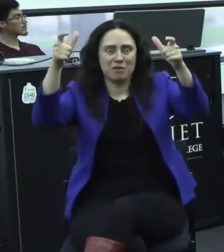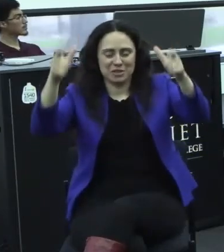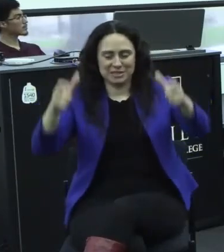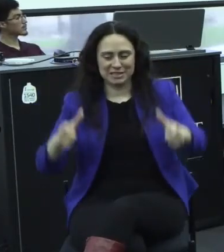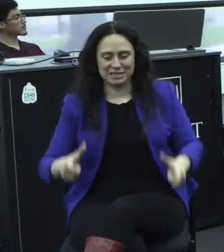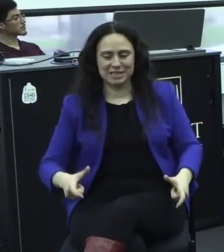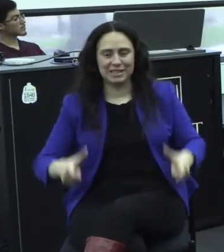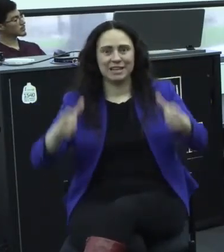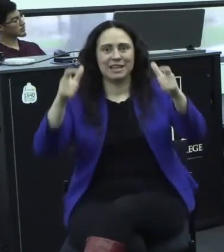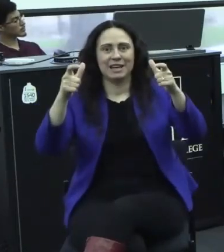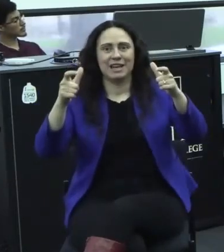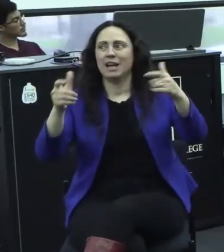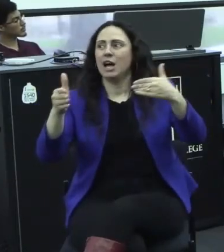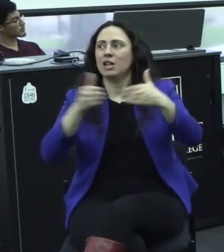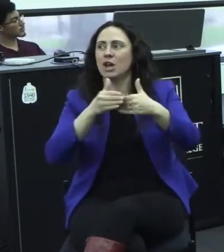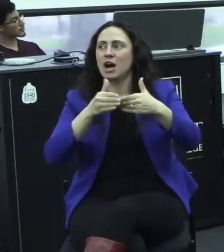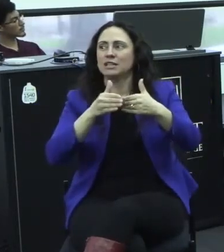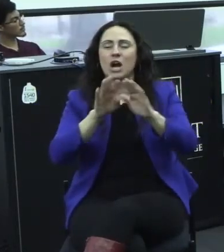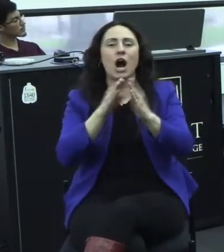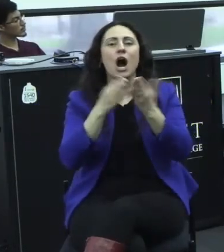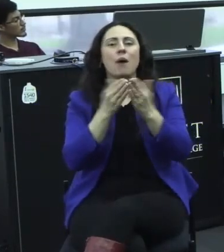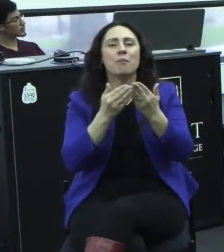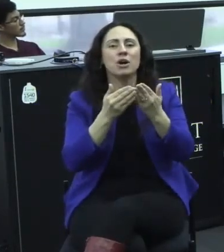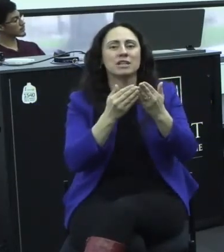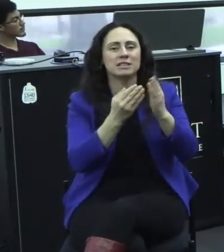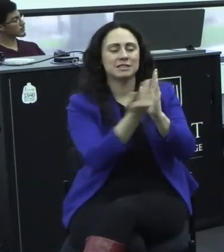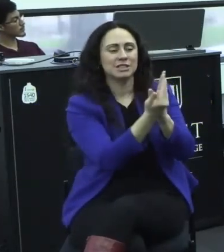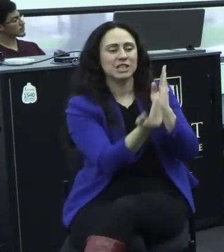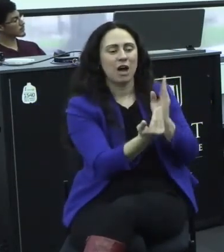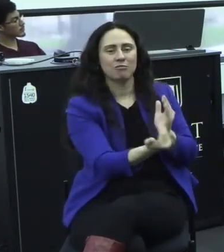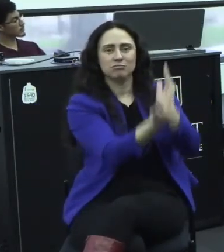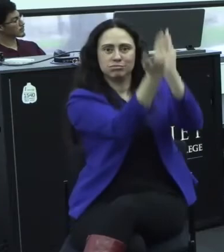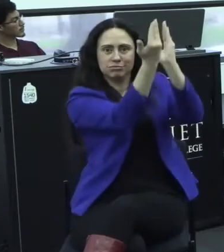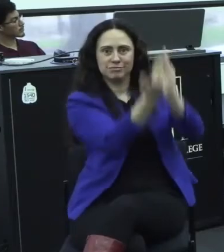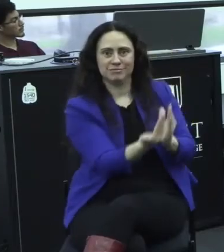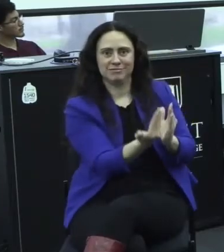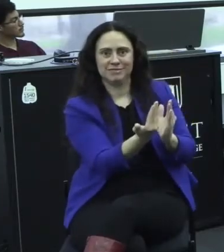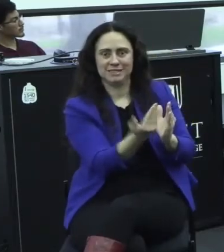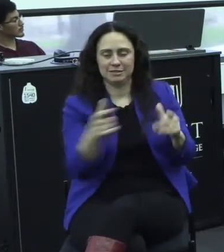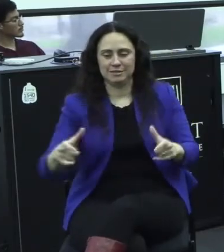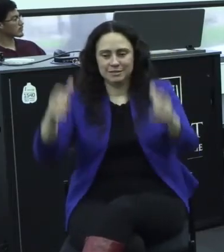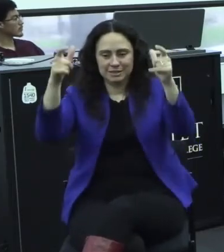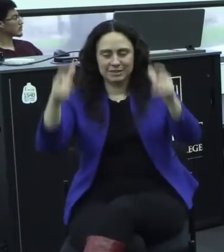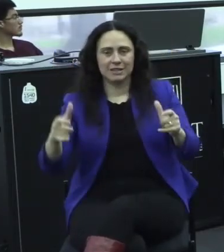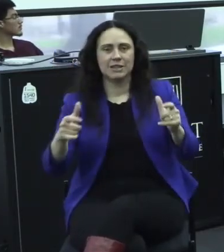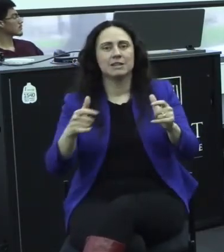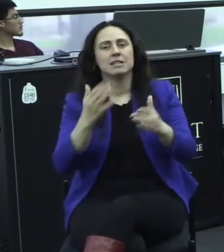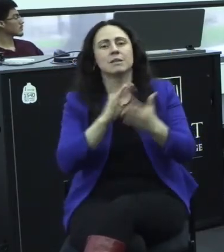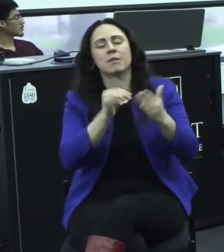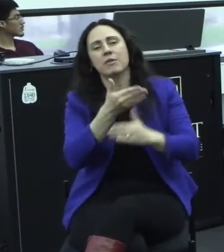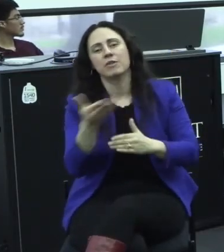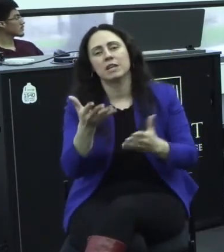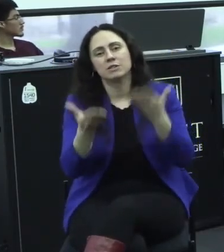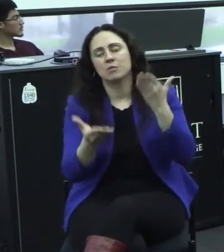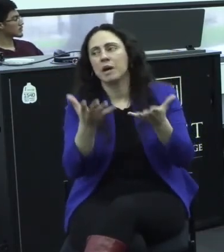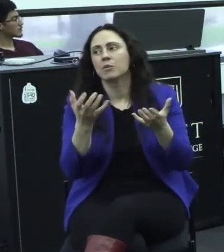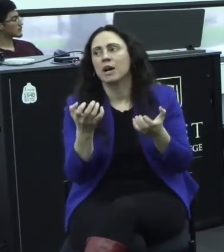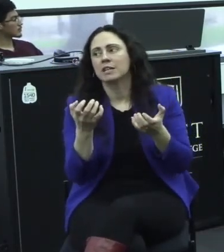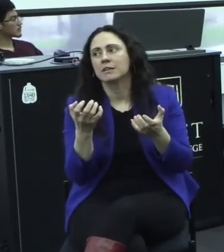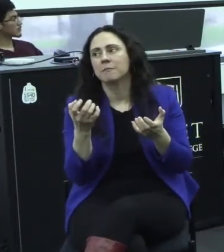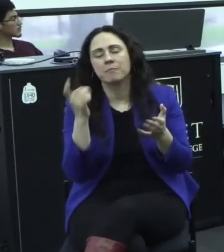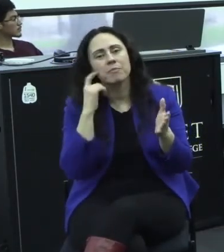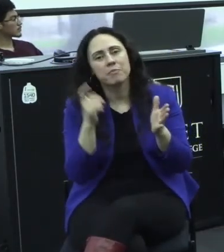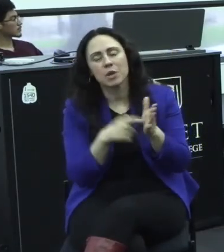a bookshelf on one side. So, and some of the other things you might want to